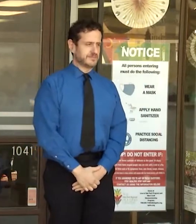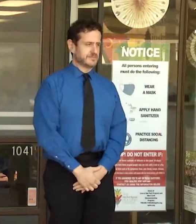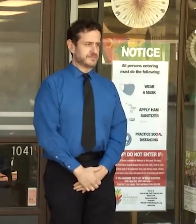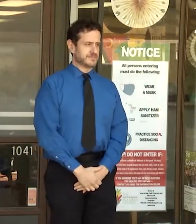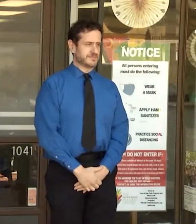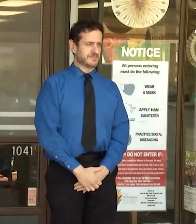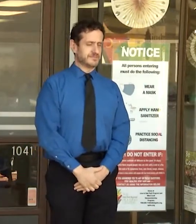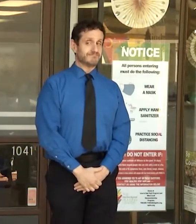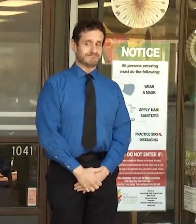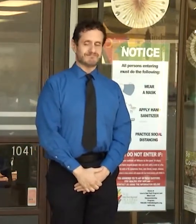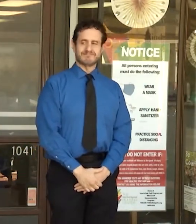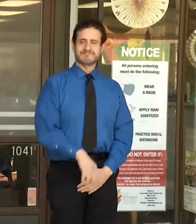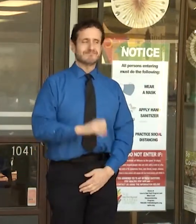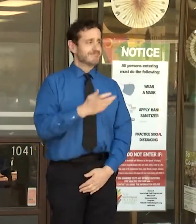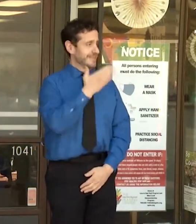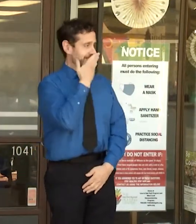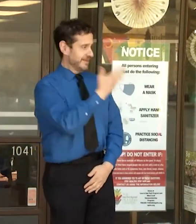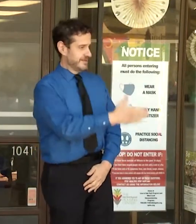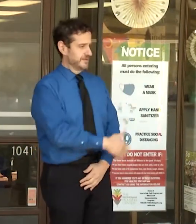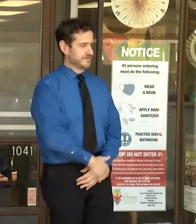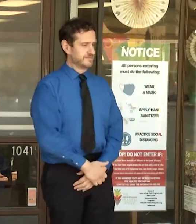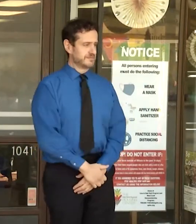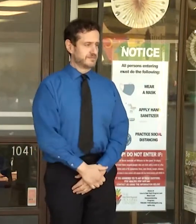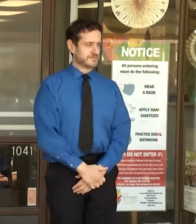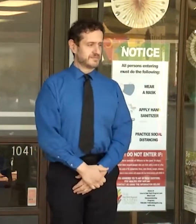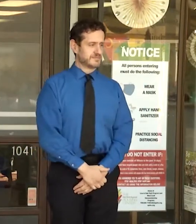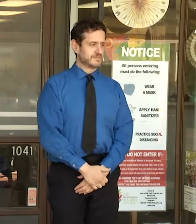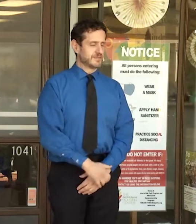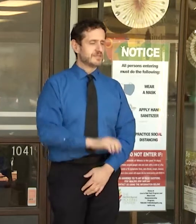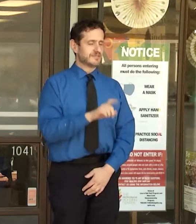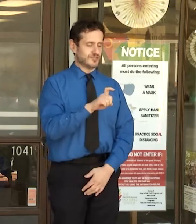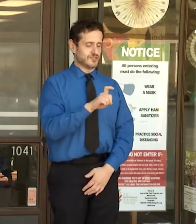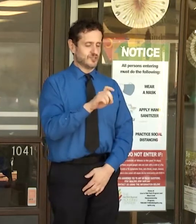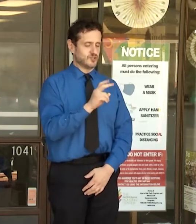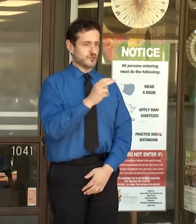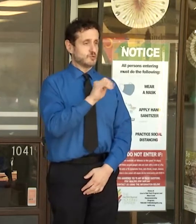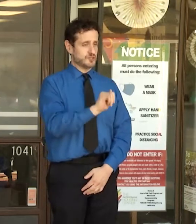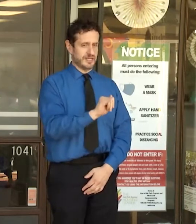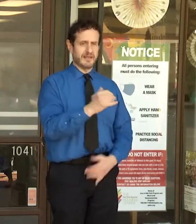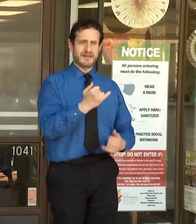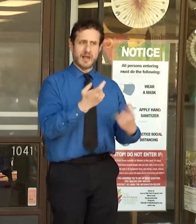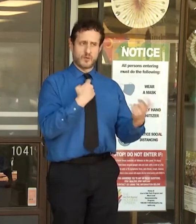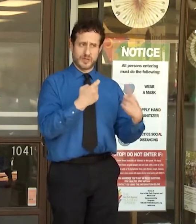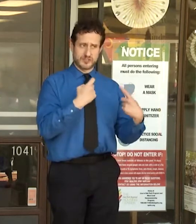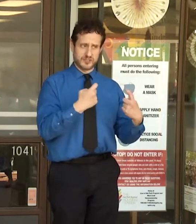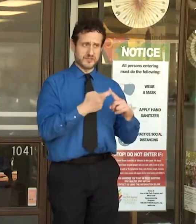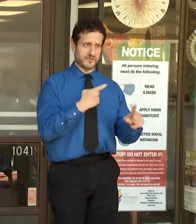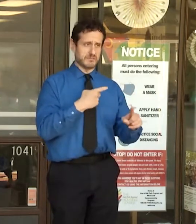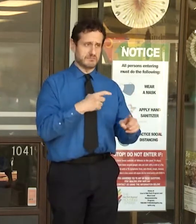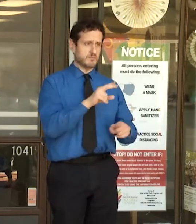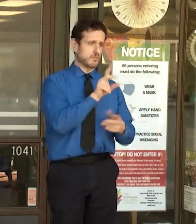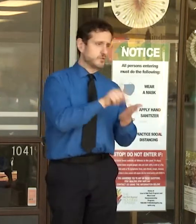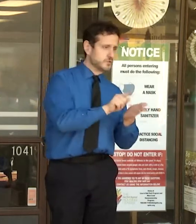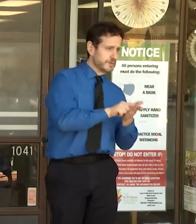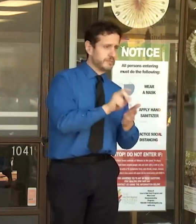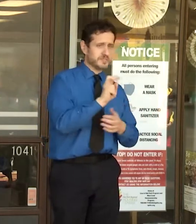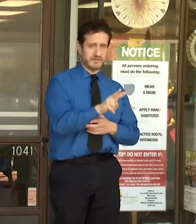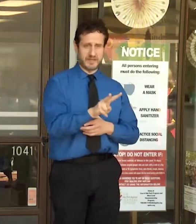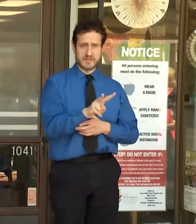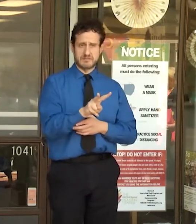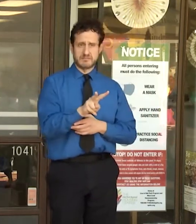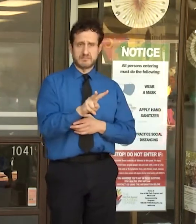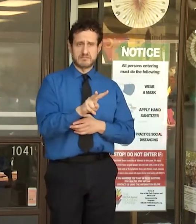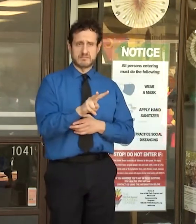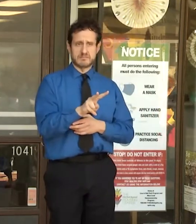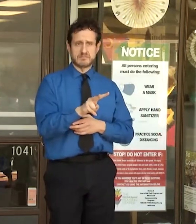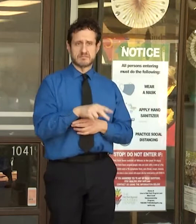All right, thank you, Sochi. I think we're going to take questions. Is that right, Nick? That's right. So do you want the phone back or what? Let's do